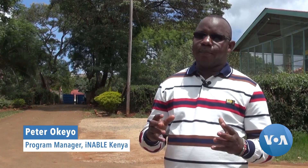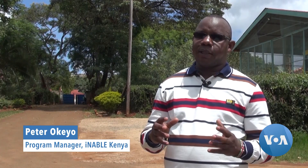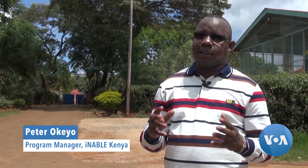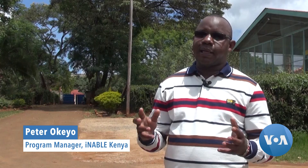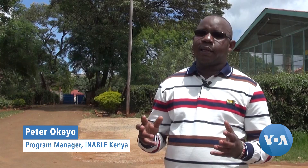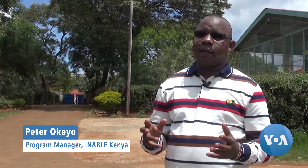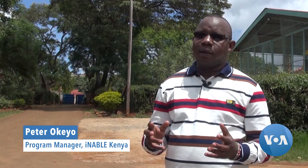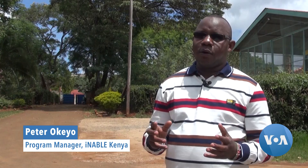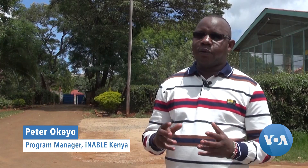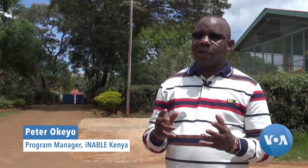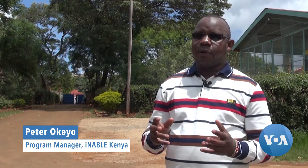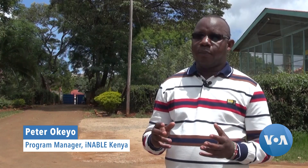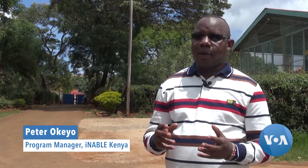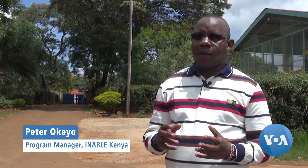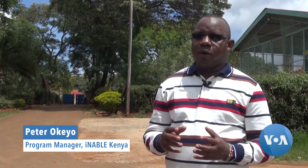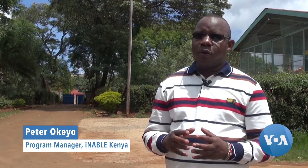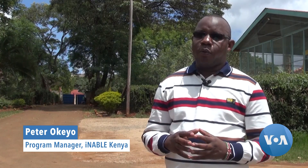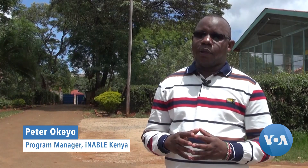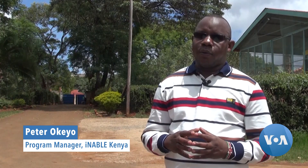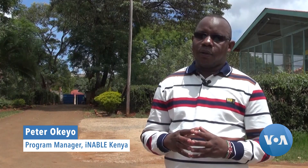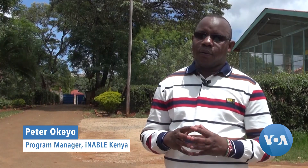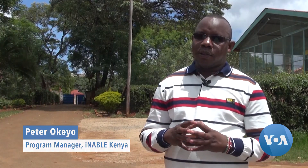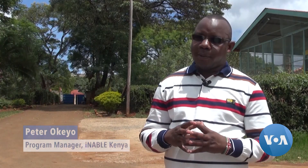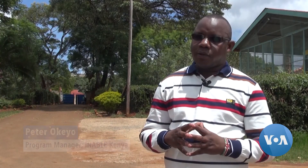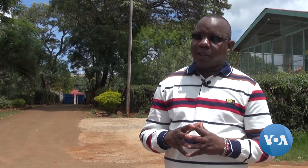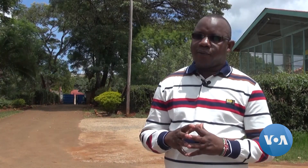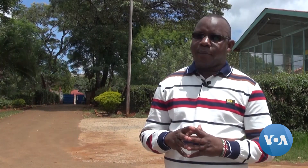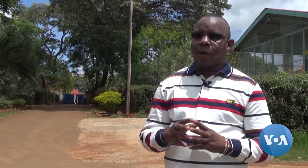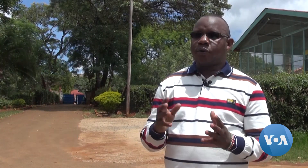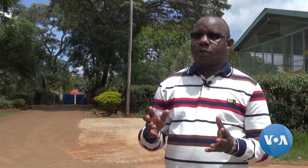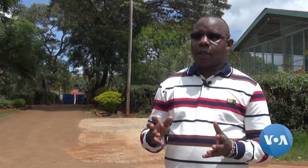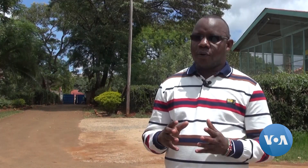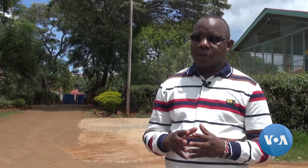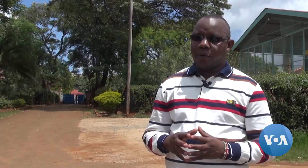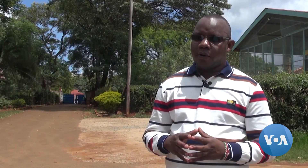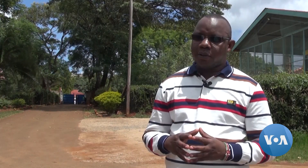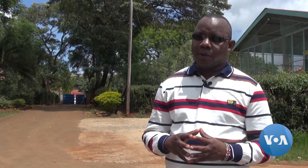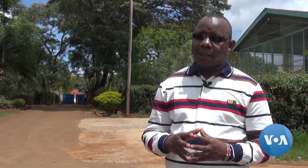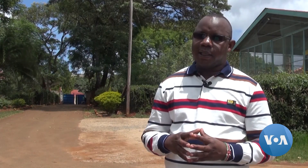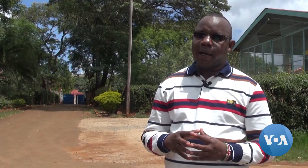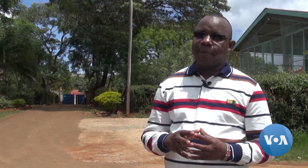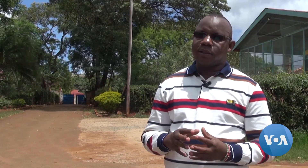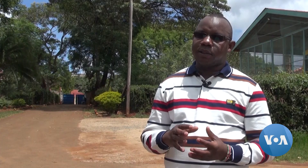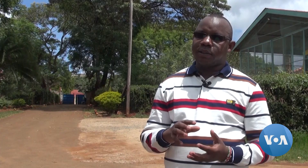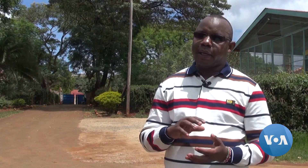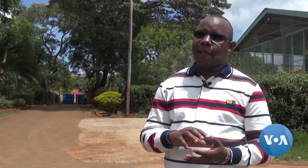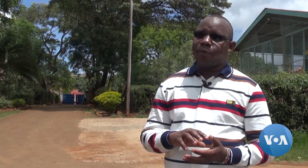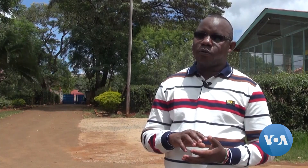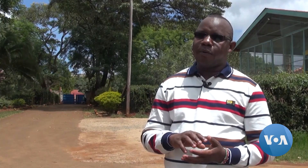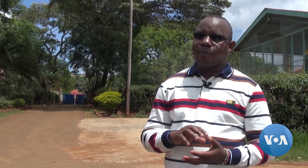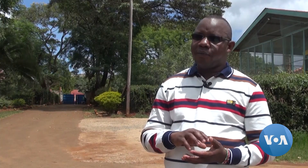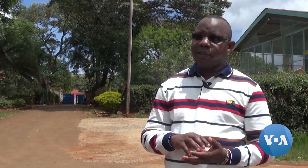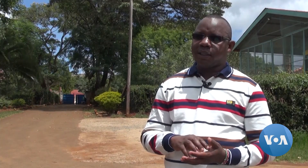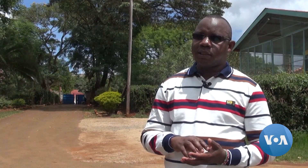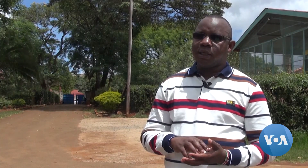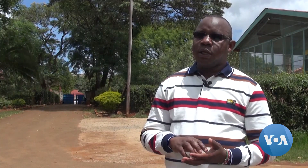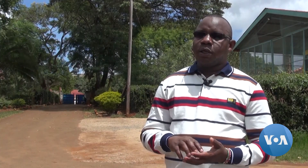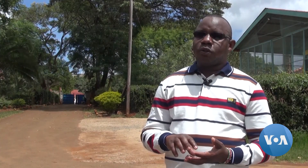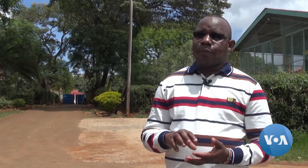up the designer or the developer with the specialists from across the world so that the app is enabled to have more features, to